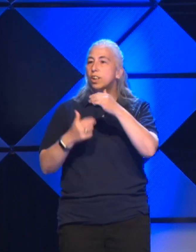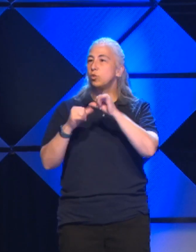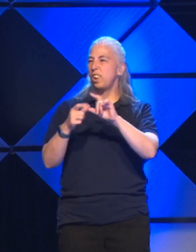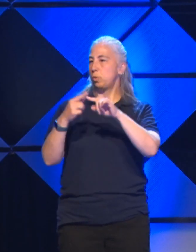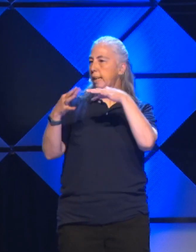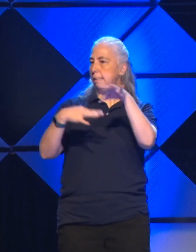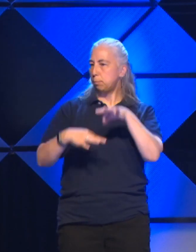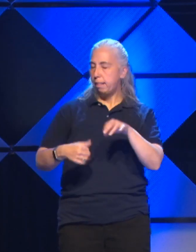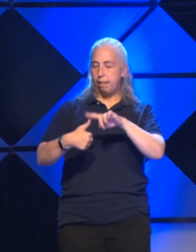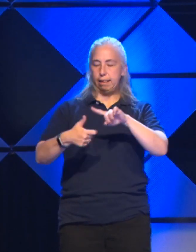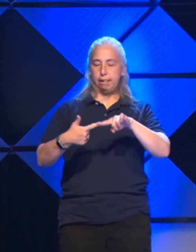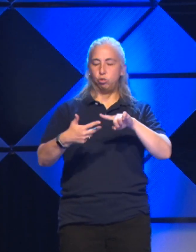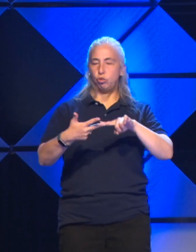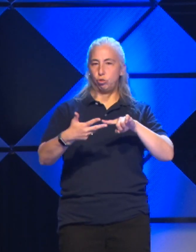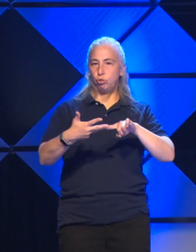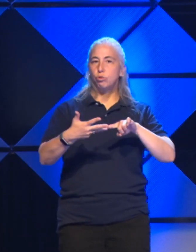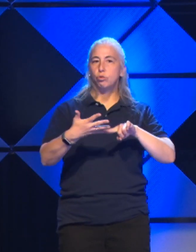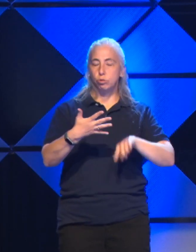First is fear.